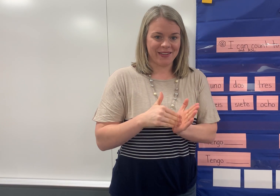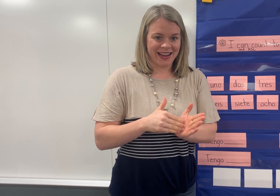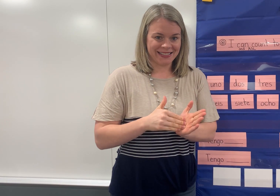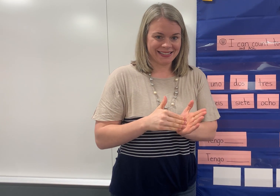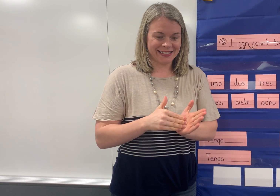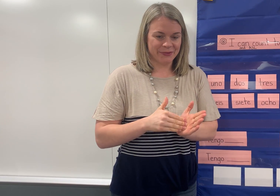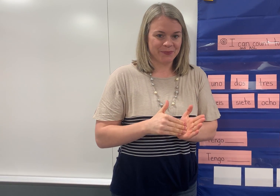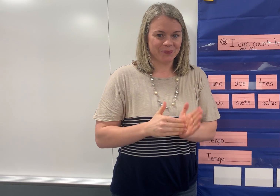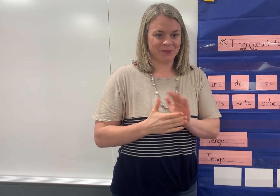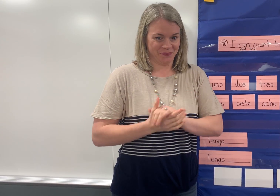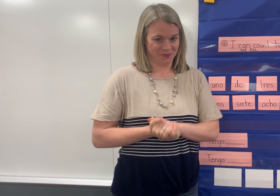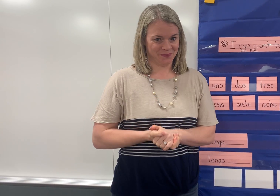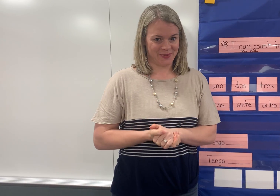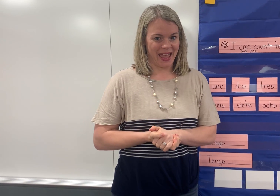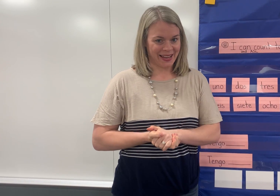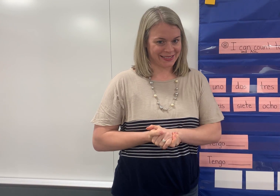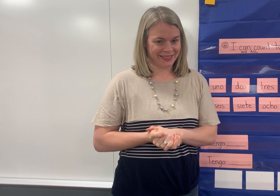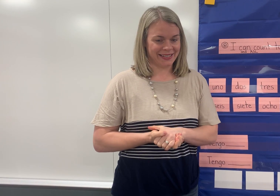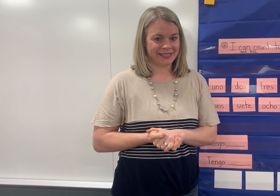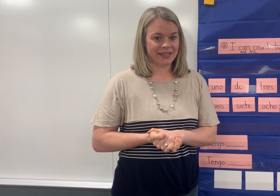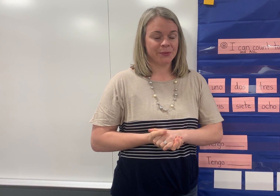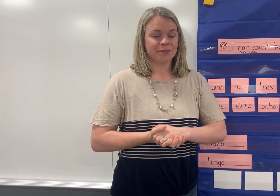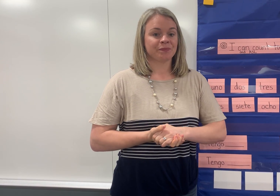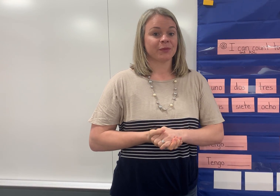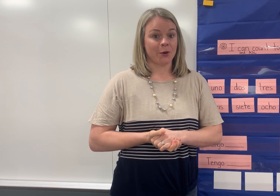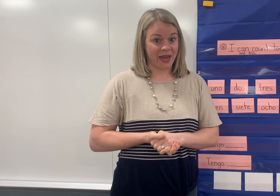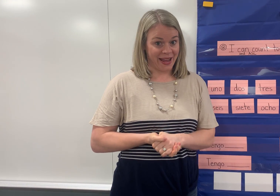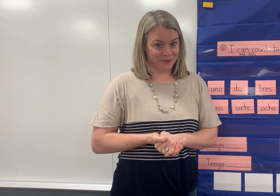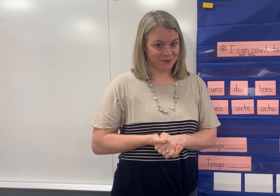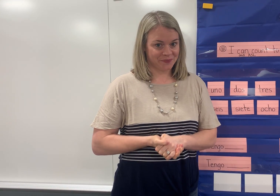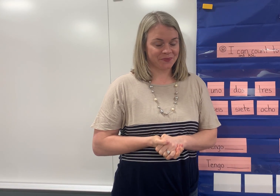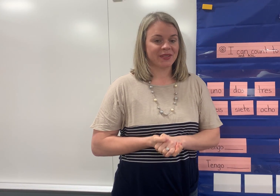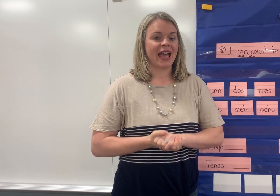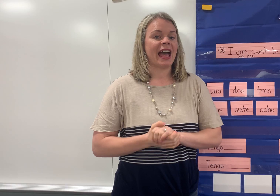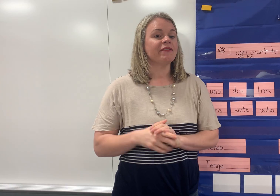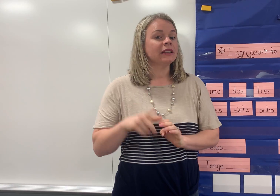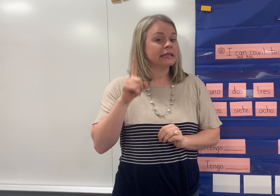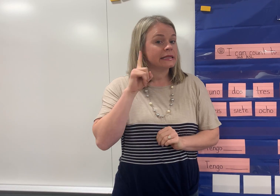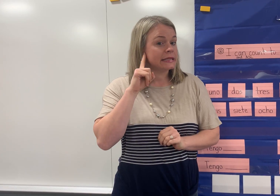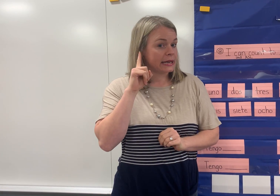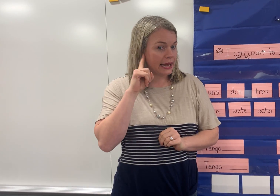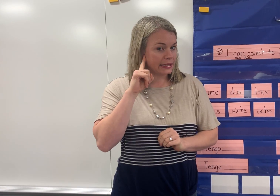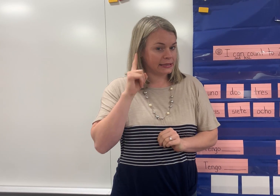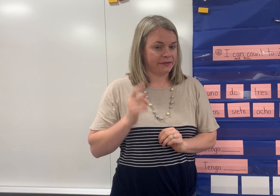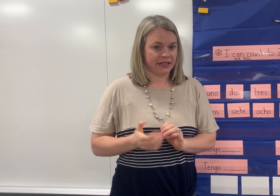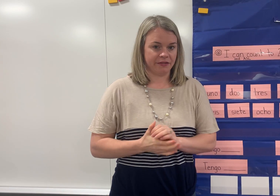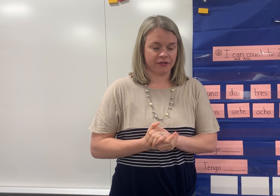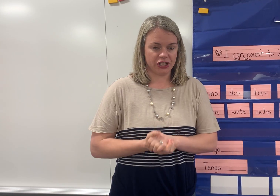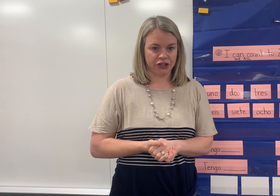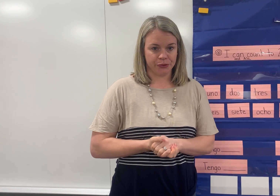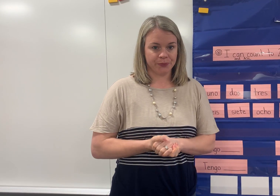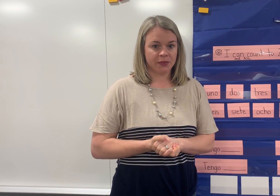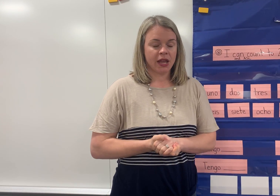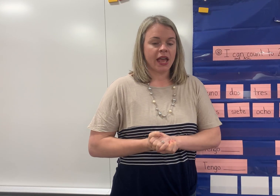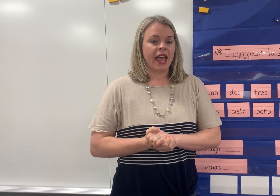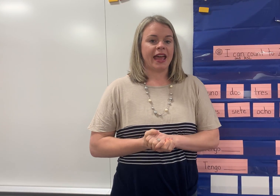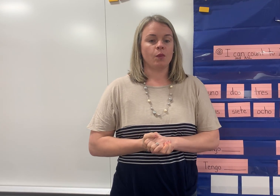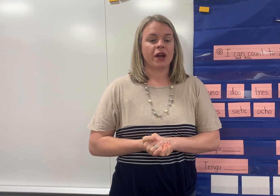vez. Excellent. Okay, I have a listening activity for you, and I want you